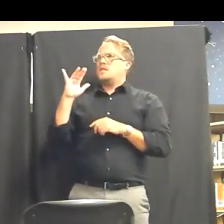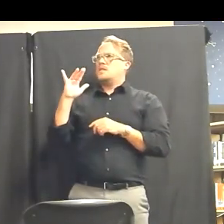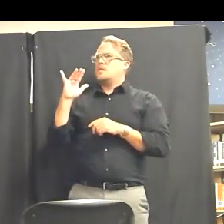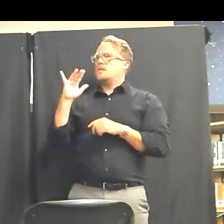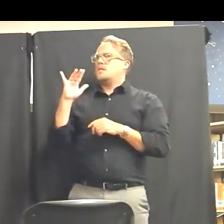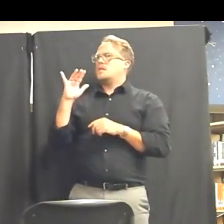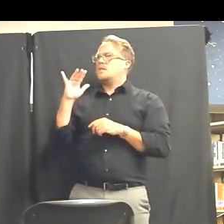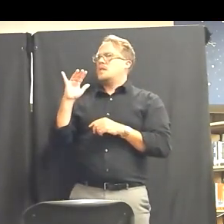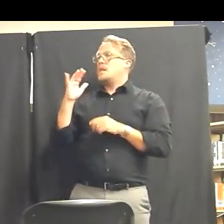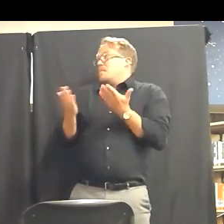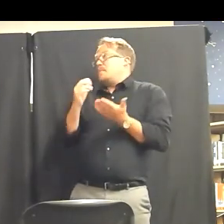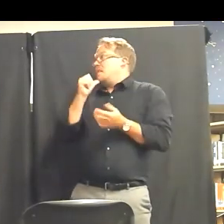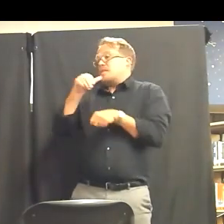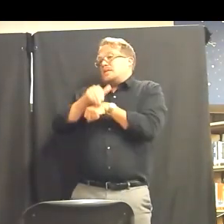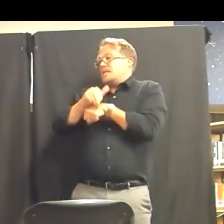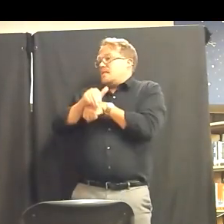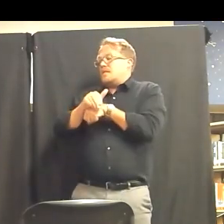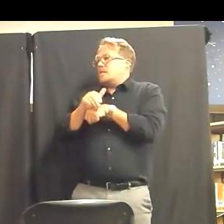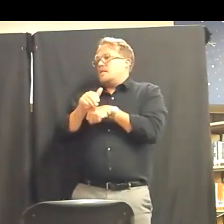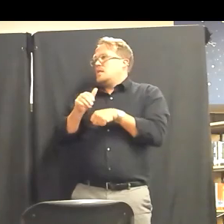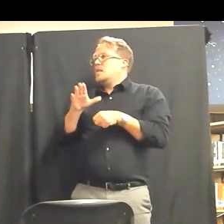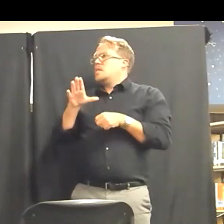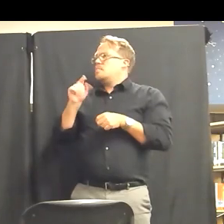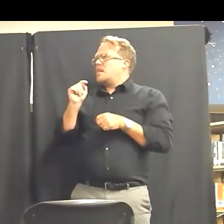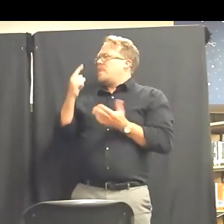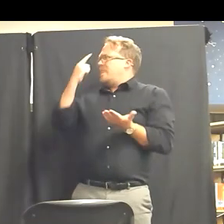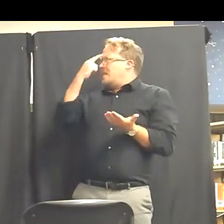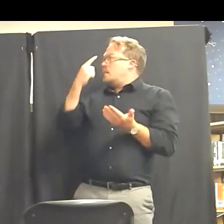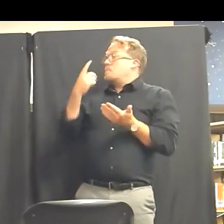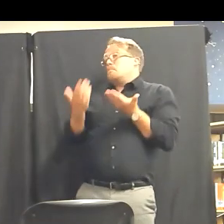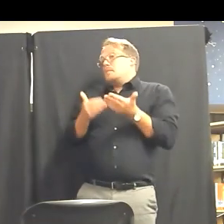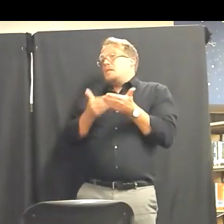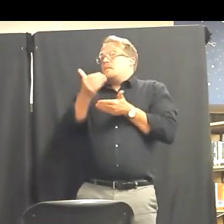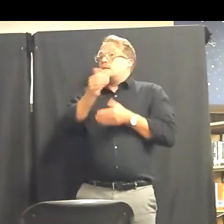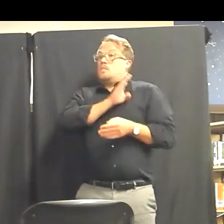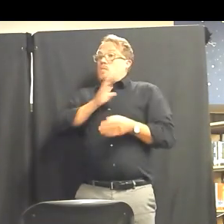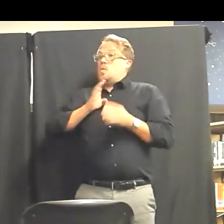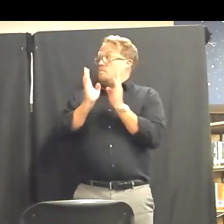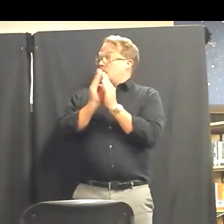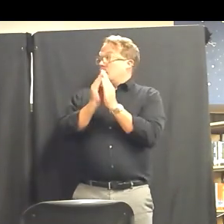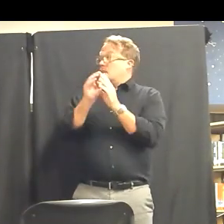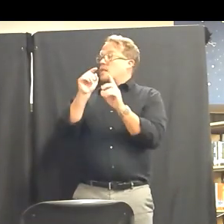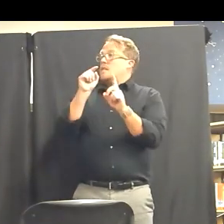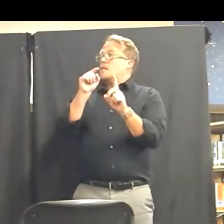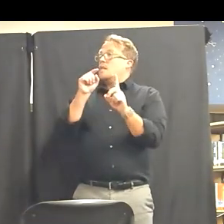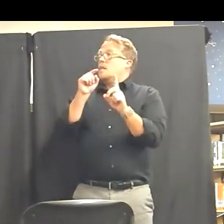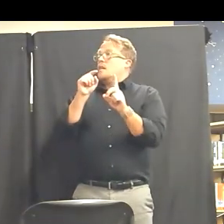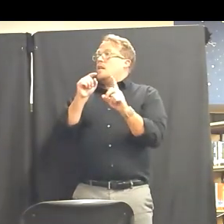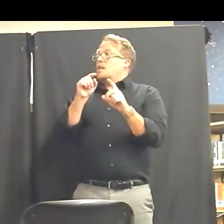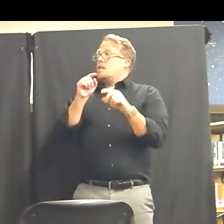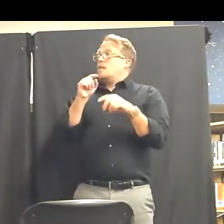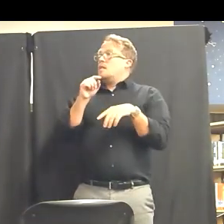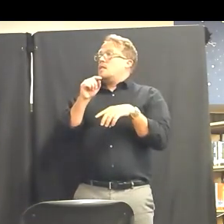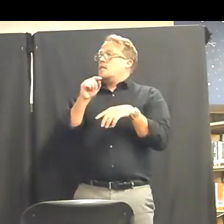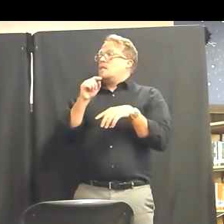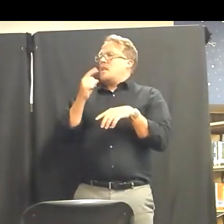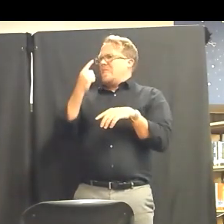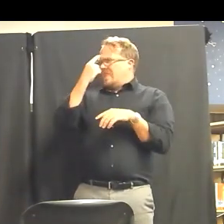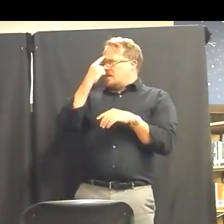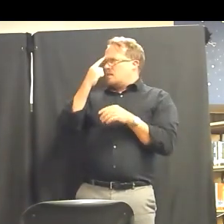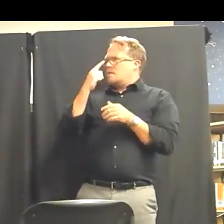but maybe it's not tonight, but think, and at the next board meeting, what does this